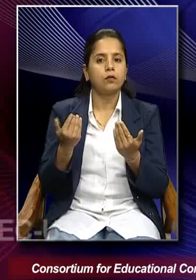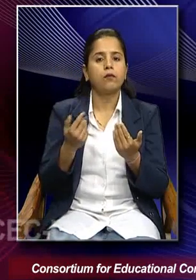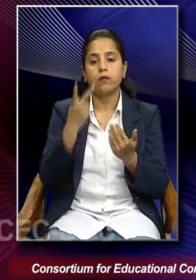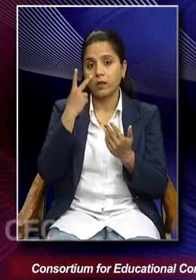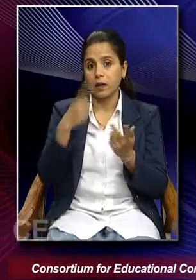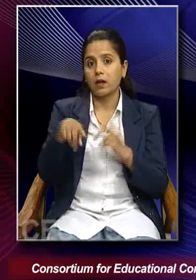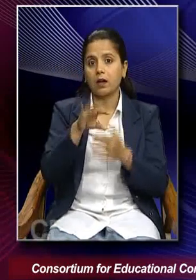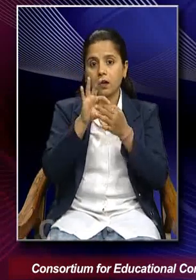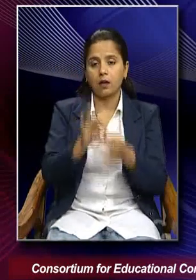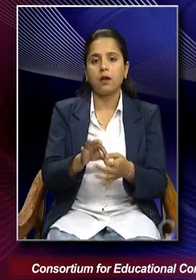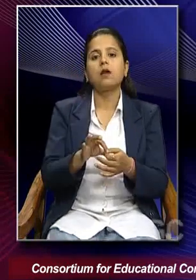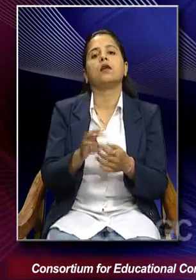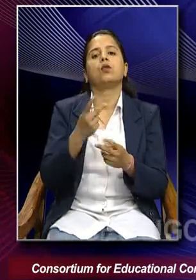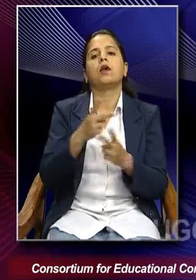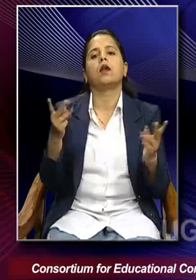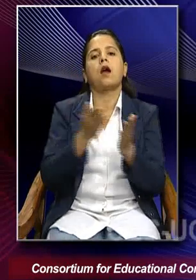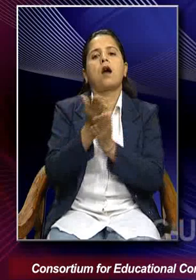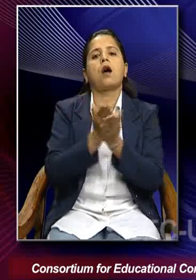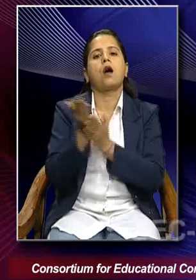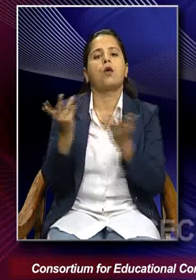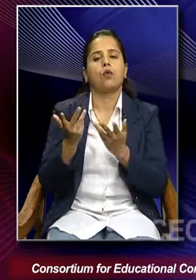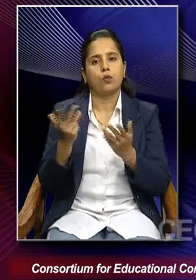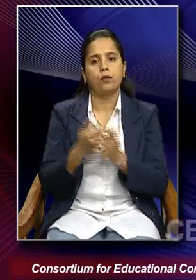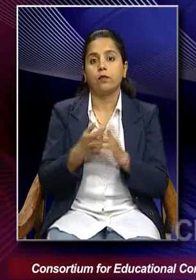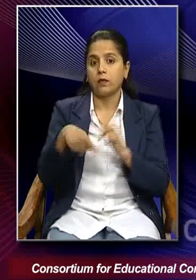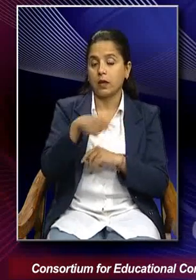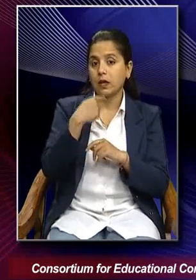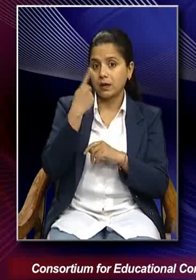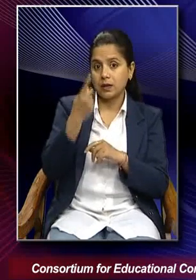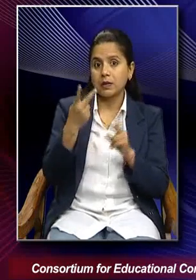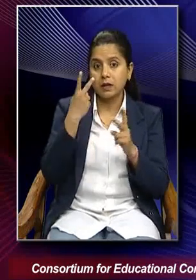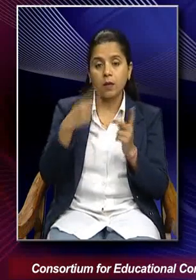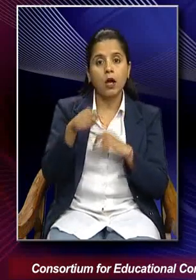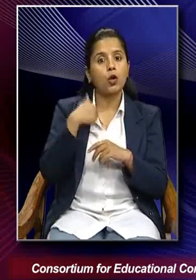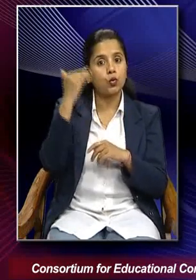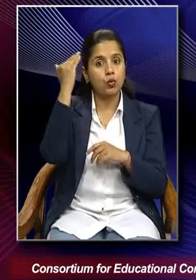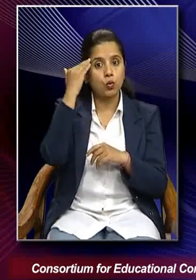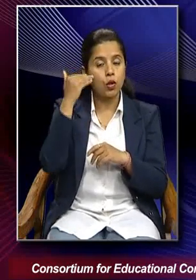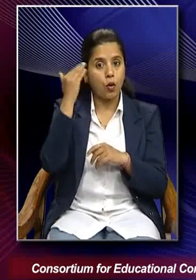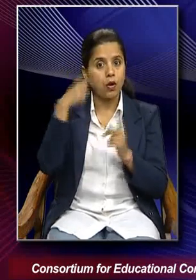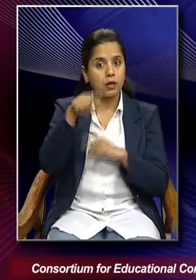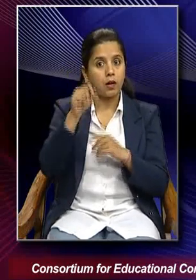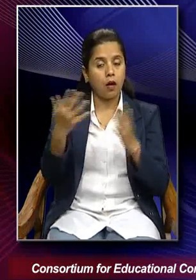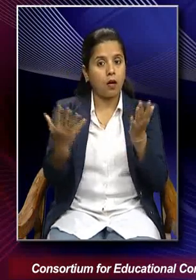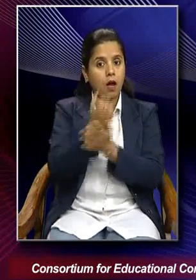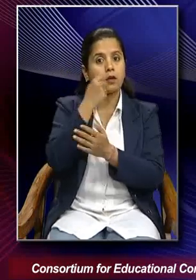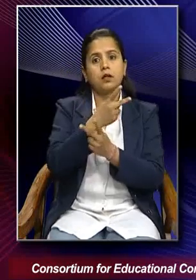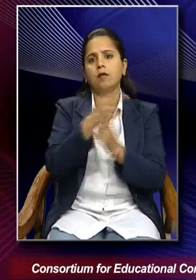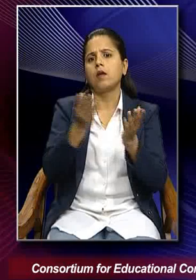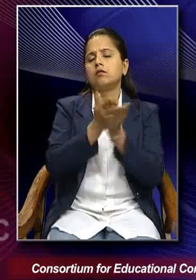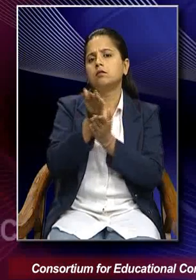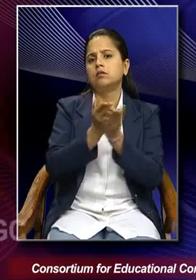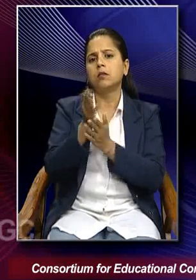of various means, and to show that knowledge can be attained through various means, they